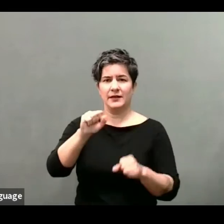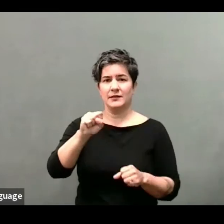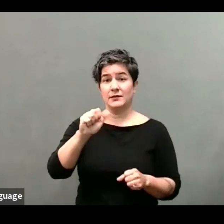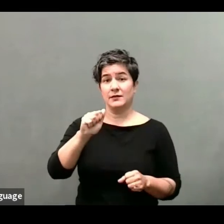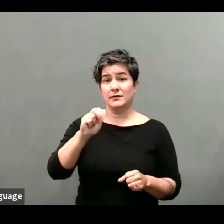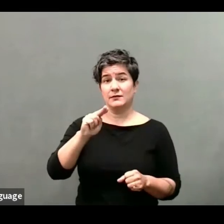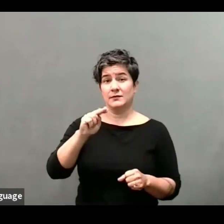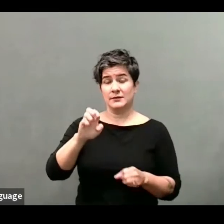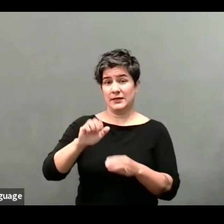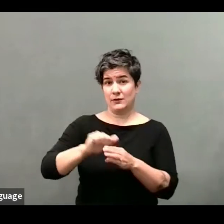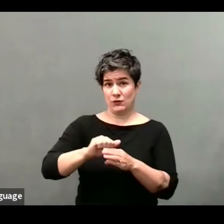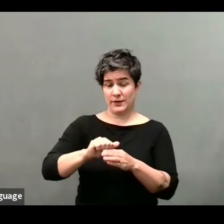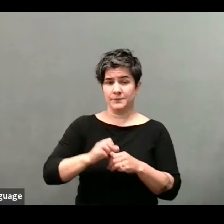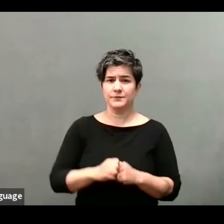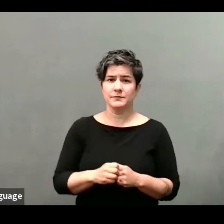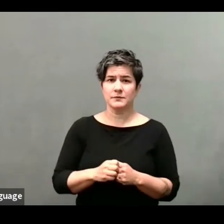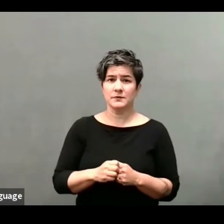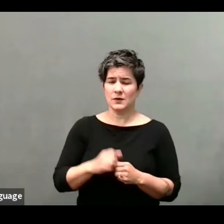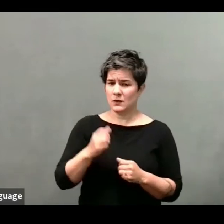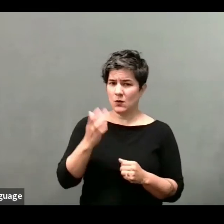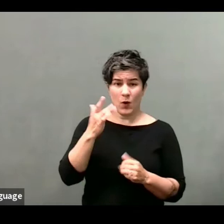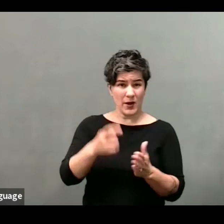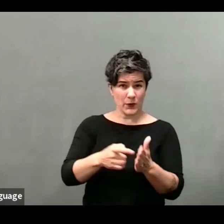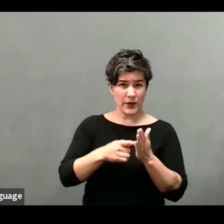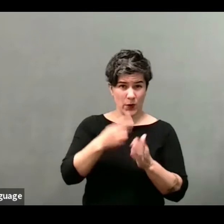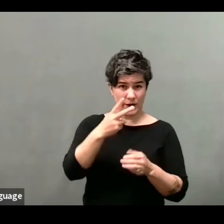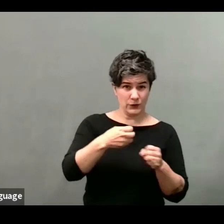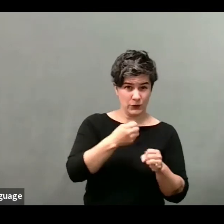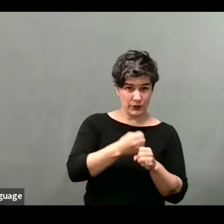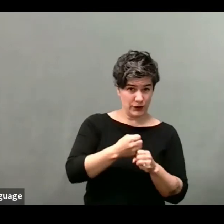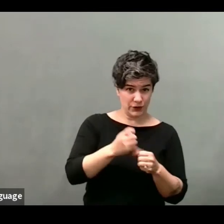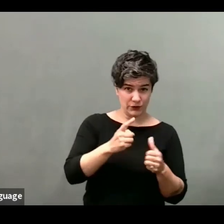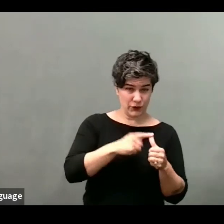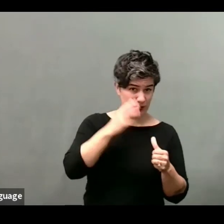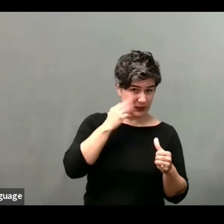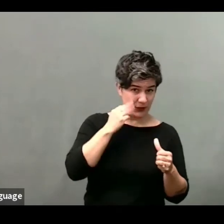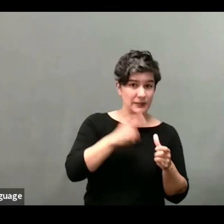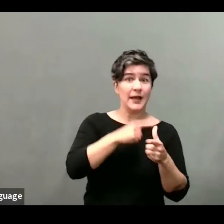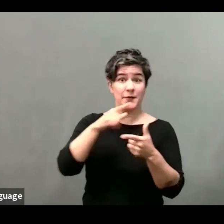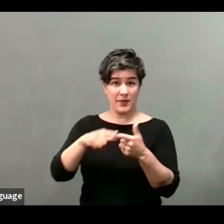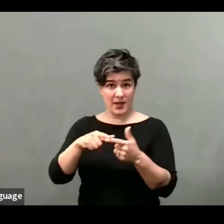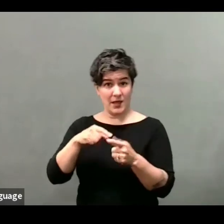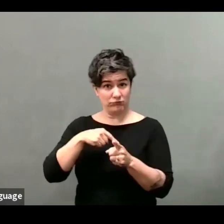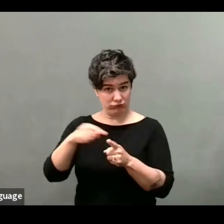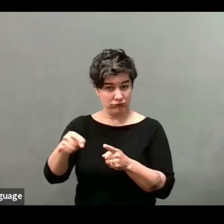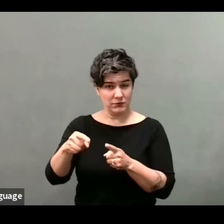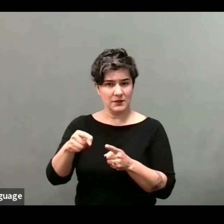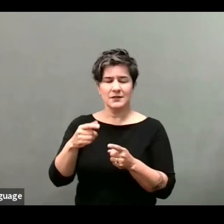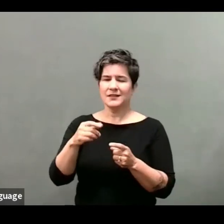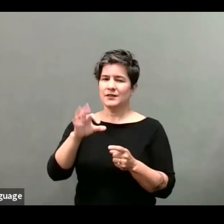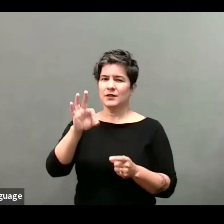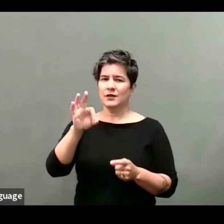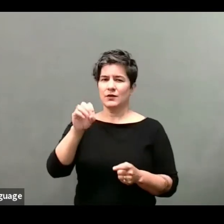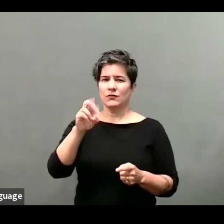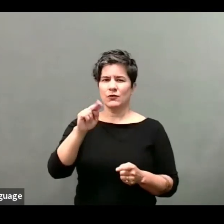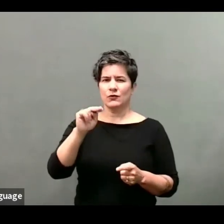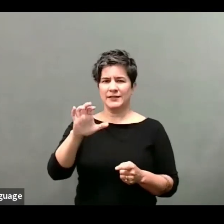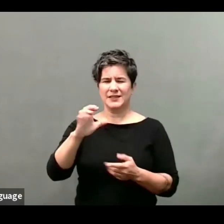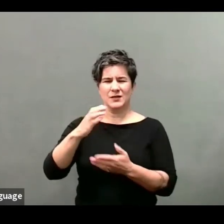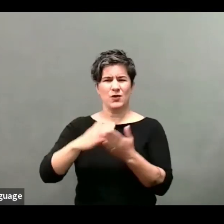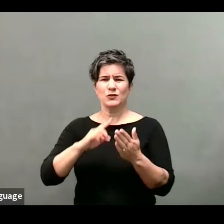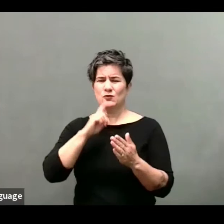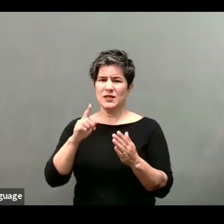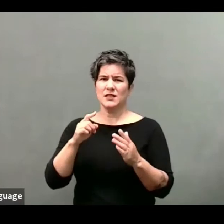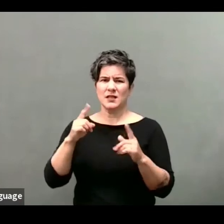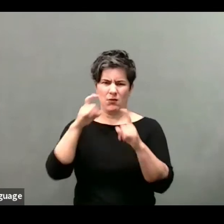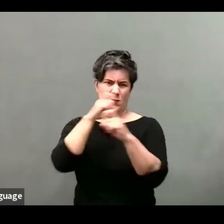We require that because the forensic piece is complicated and nuanced, and we really want to make sure that those